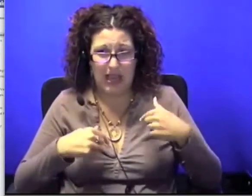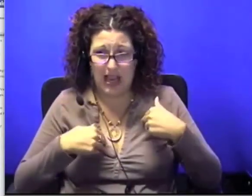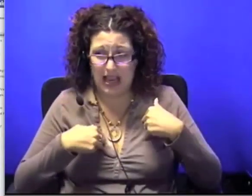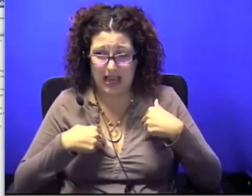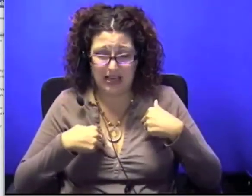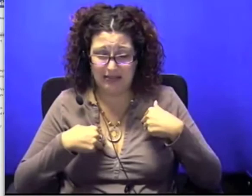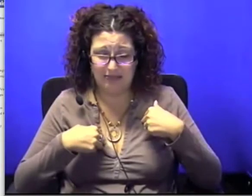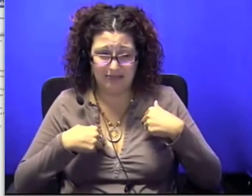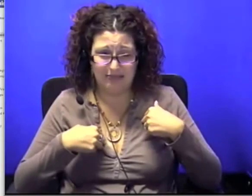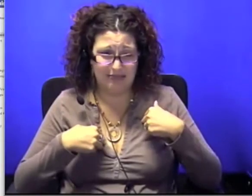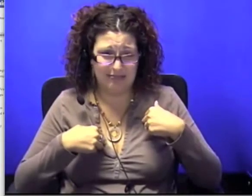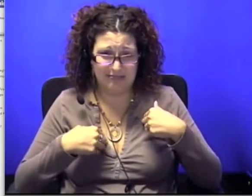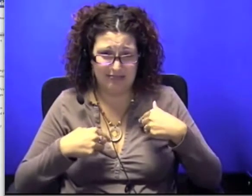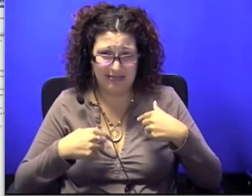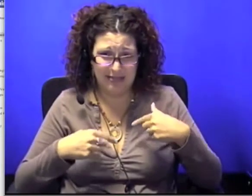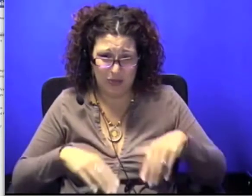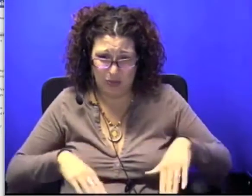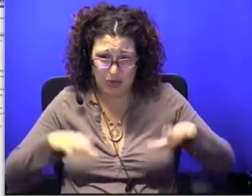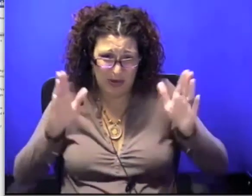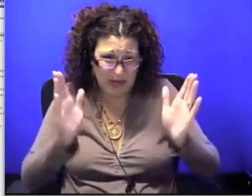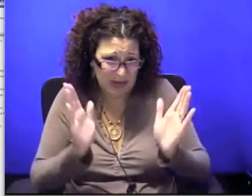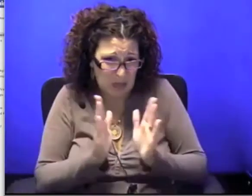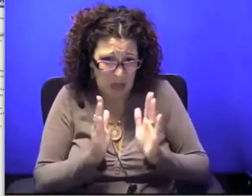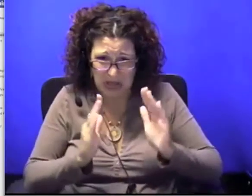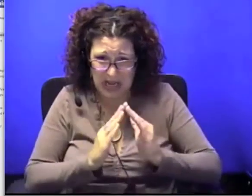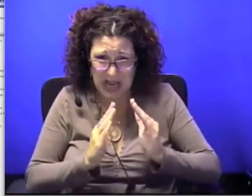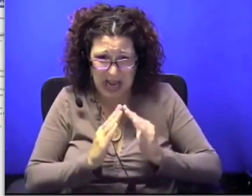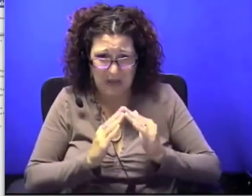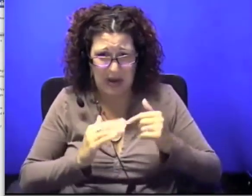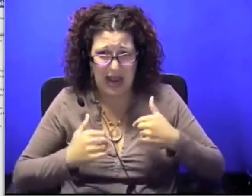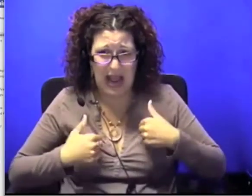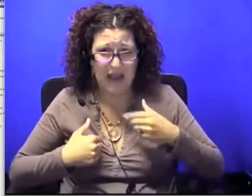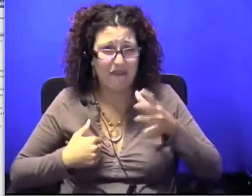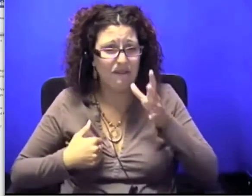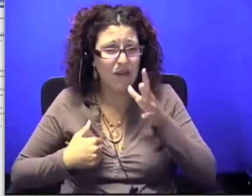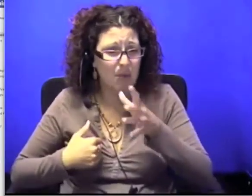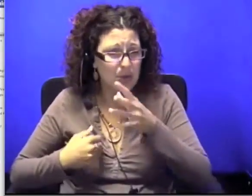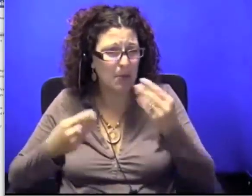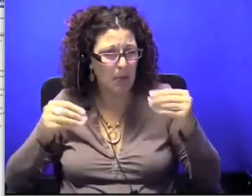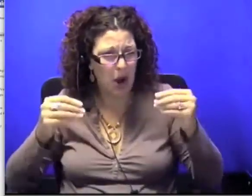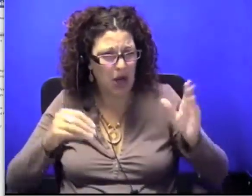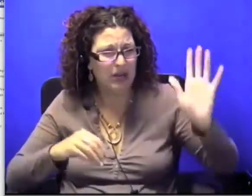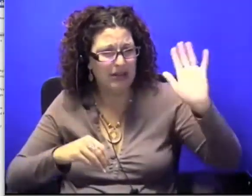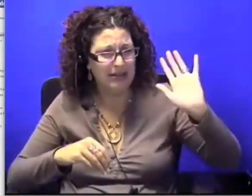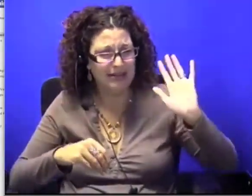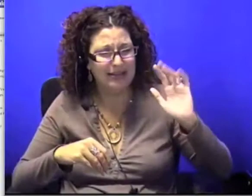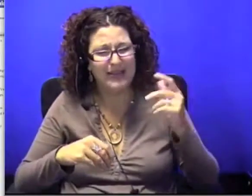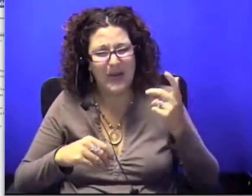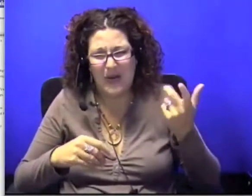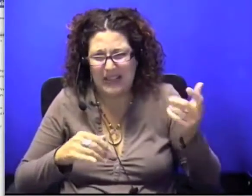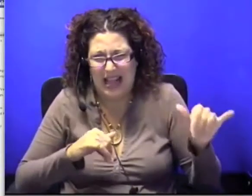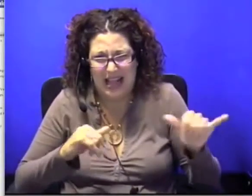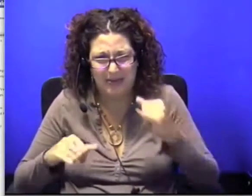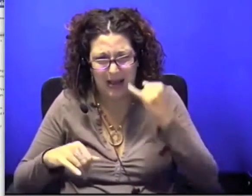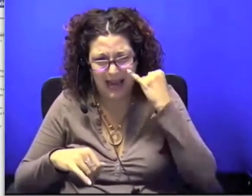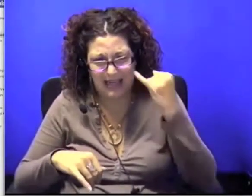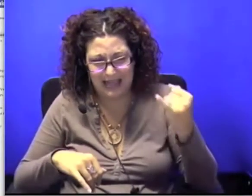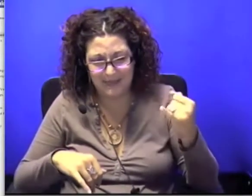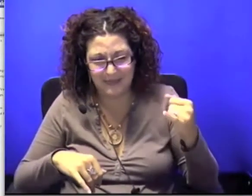matter. I came from a little small town, and we would have a farmer's market. And so when we look at potential, I